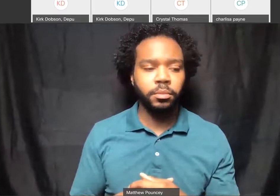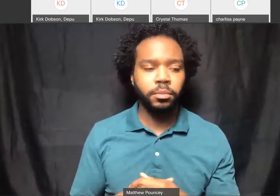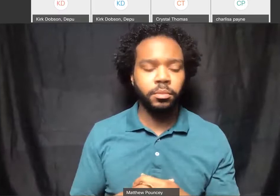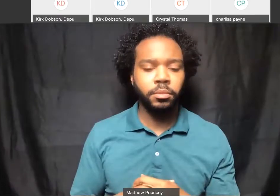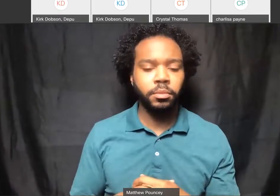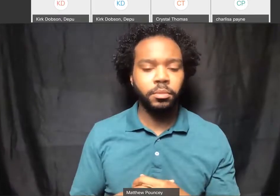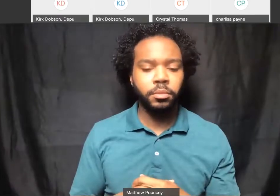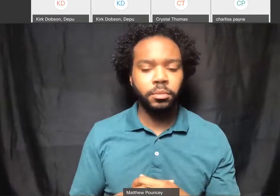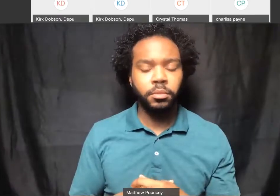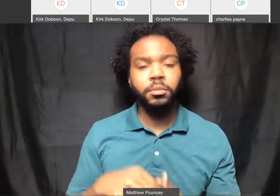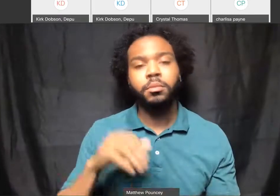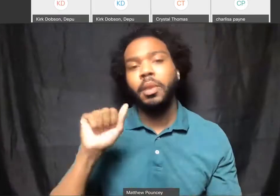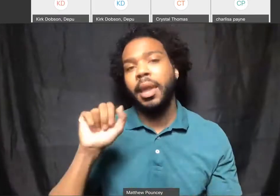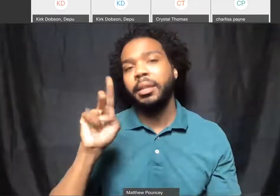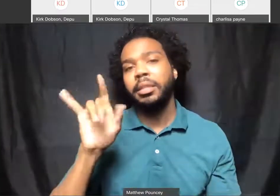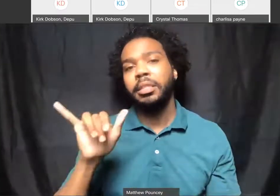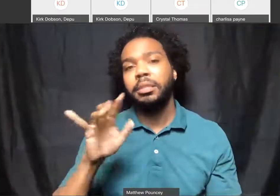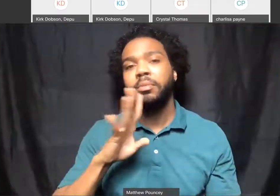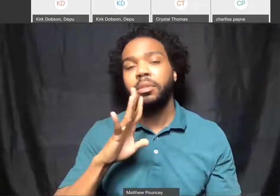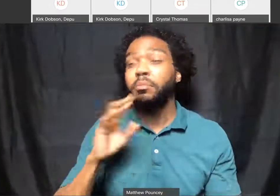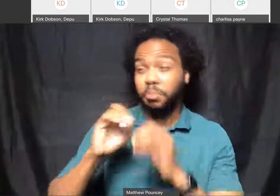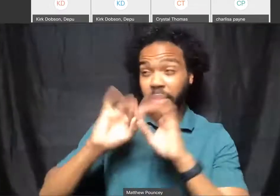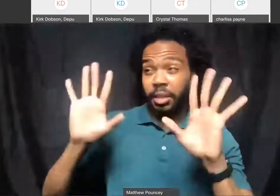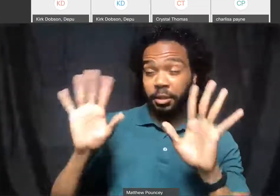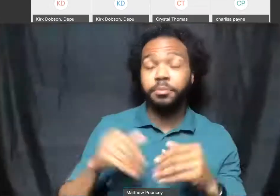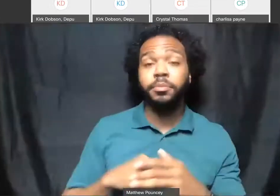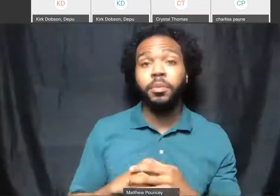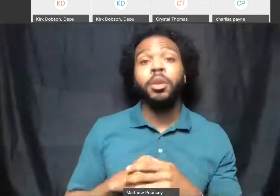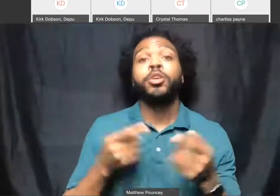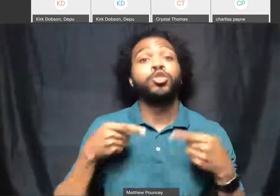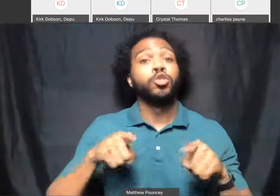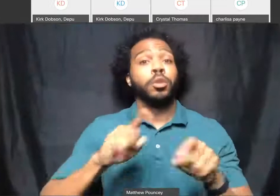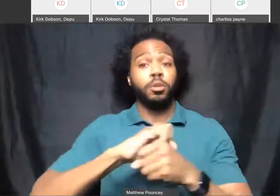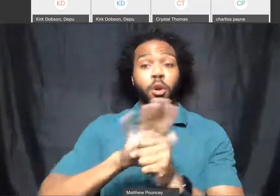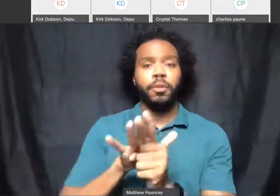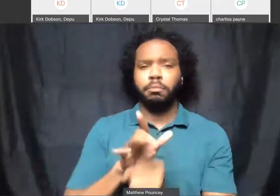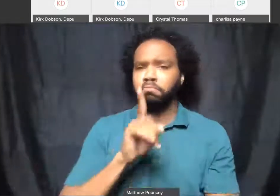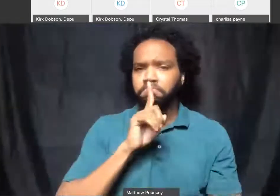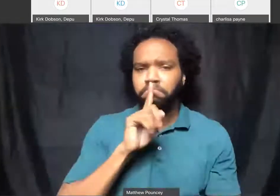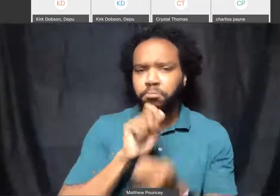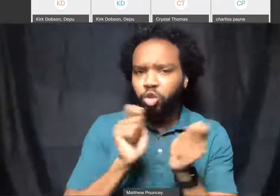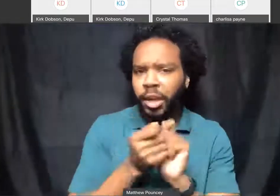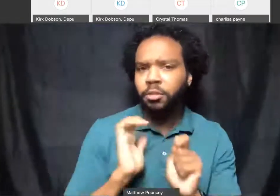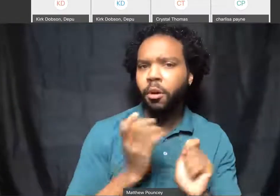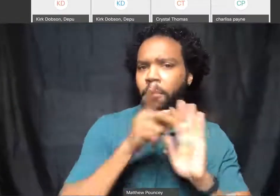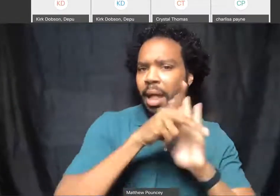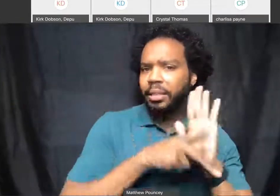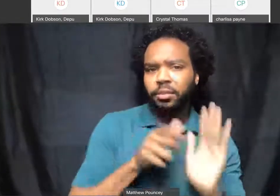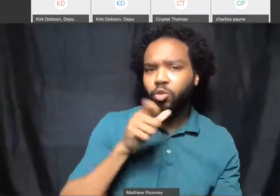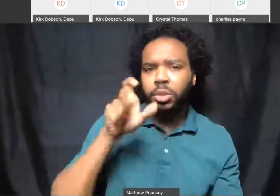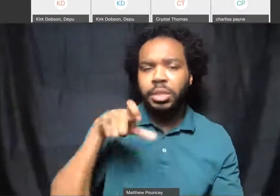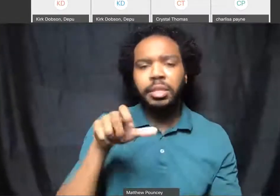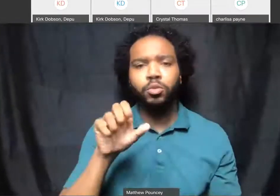So to be clear, during COVID-19, there's no change in our policy. There's no need for a stimulus